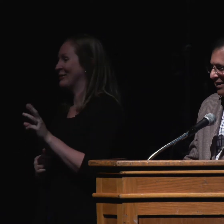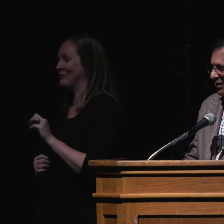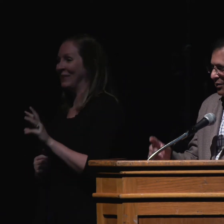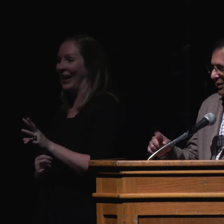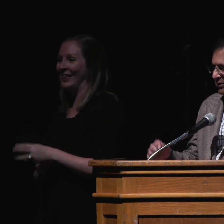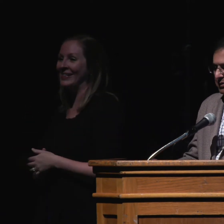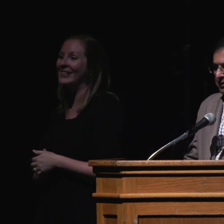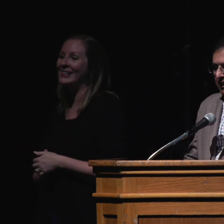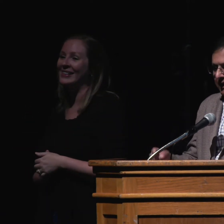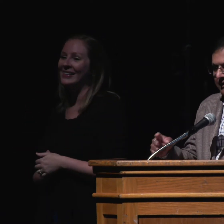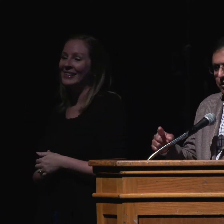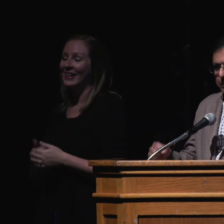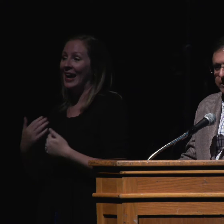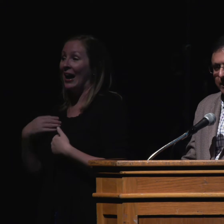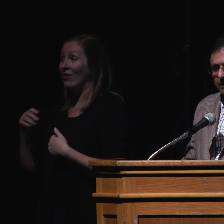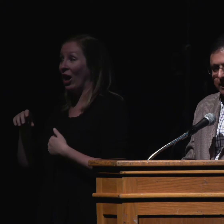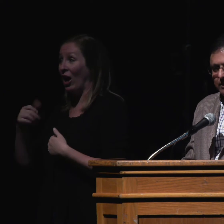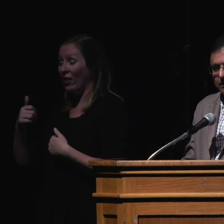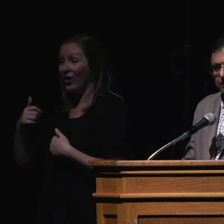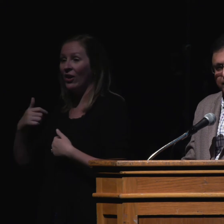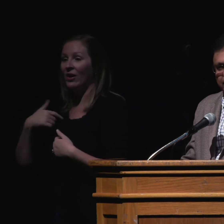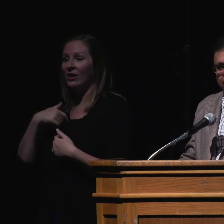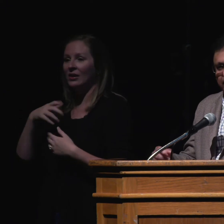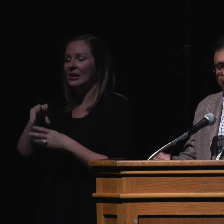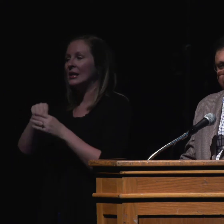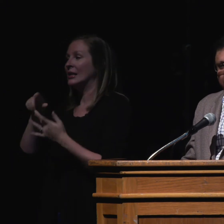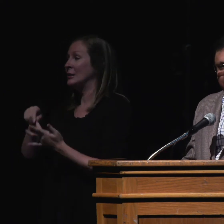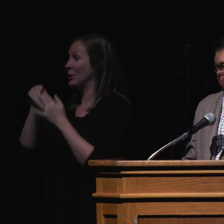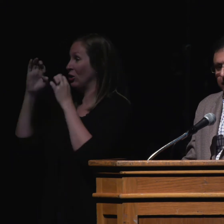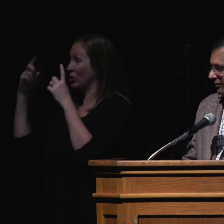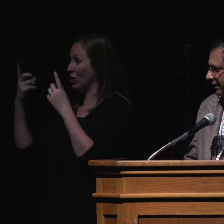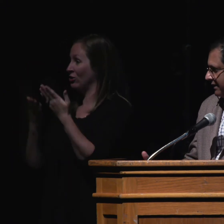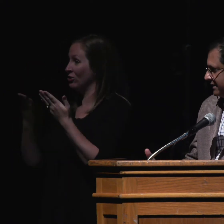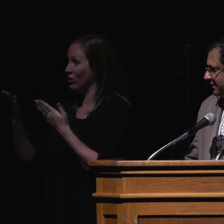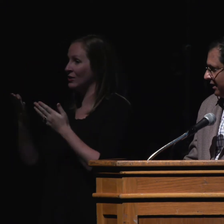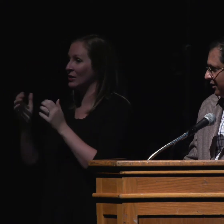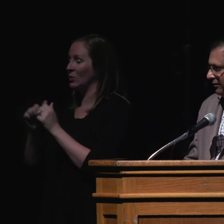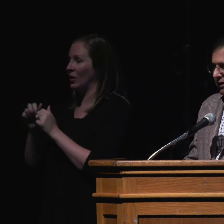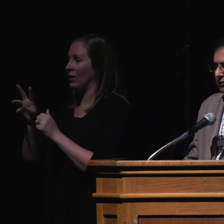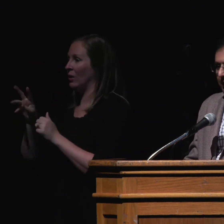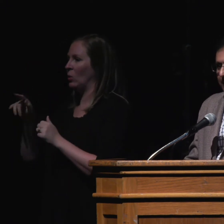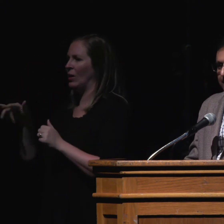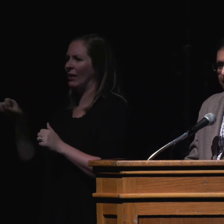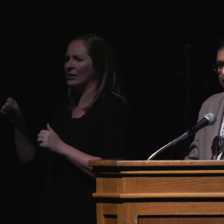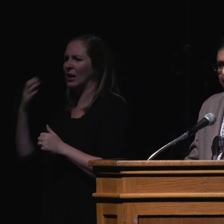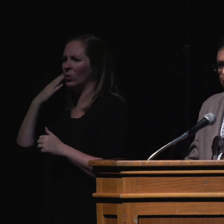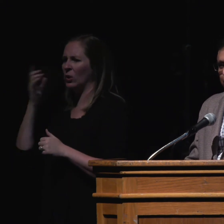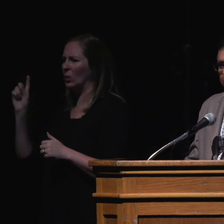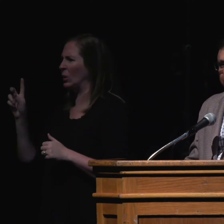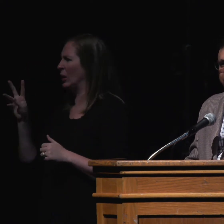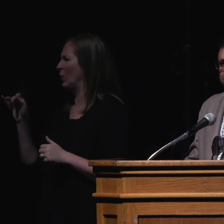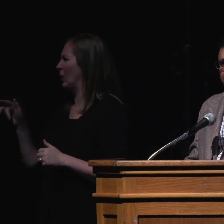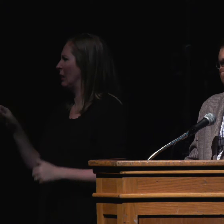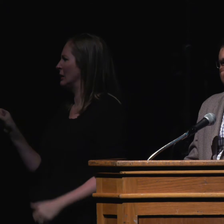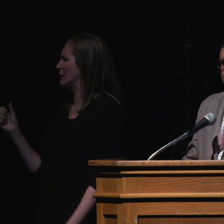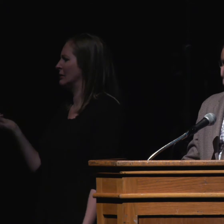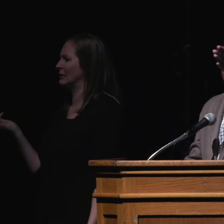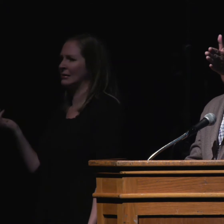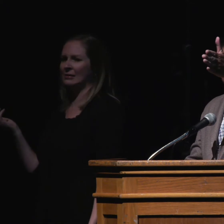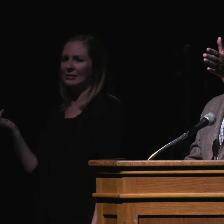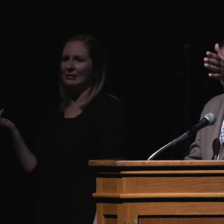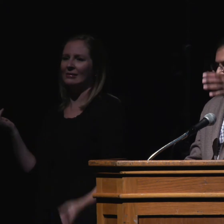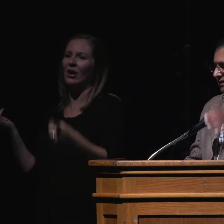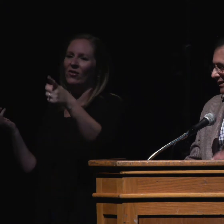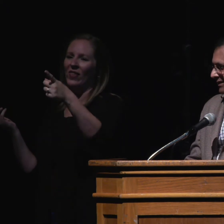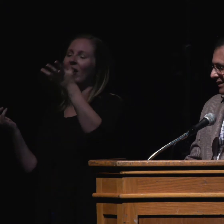And I have another one who attends the special education services under Willis. I don't know where is Willis, vendor worker.